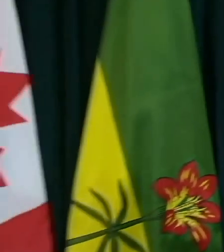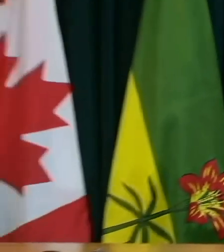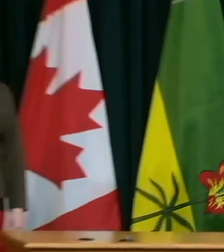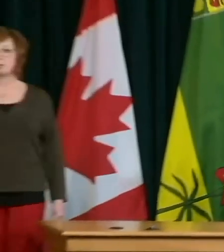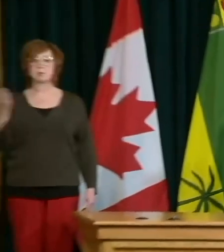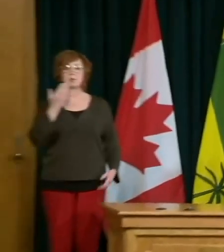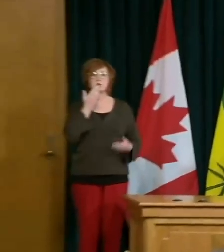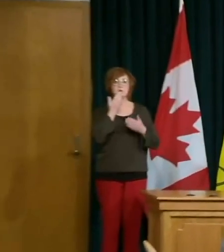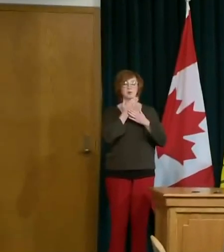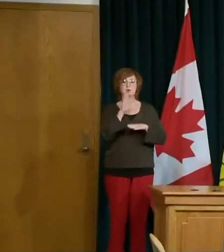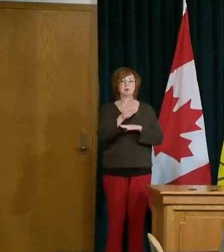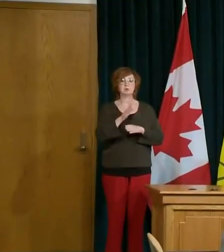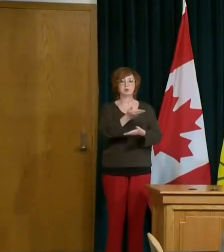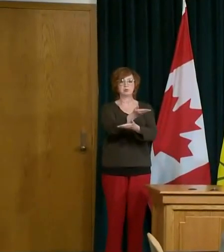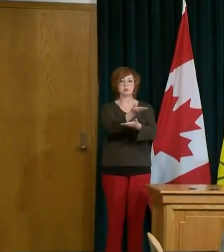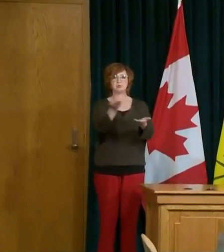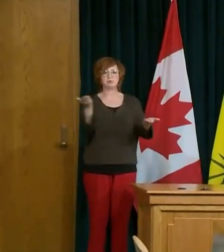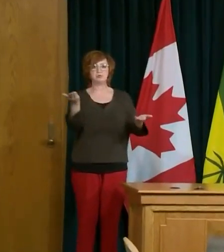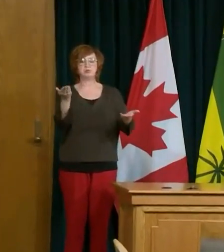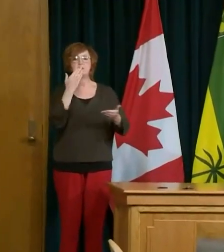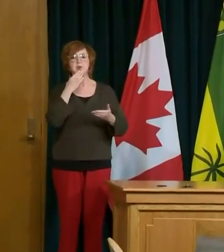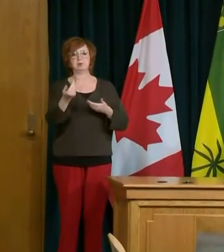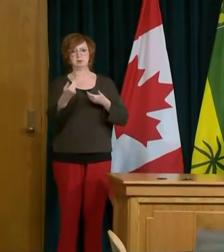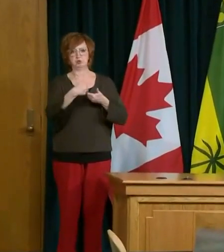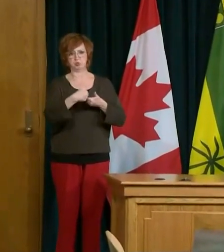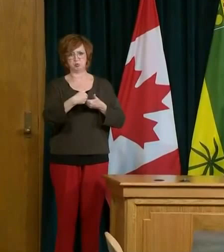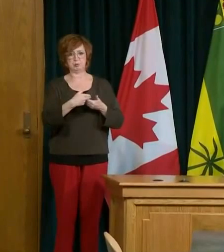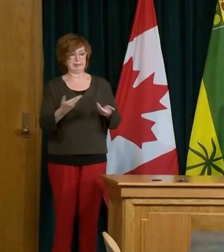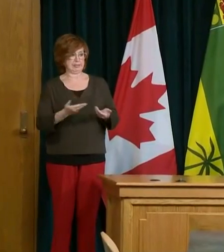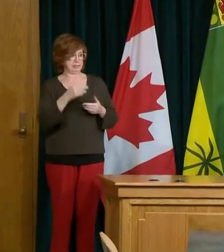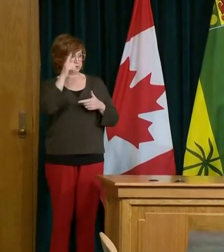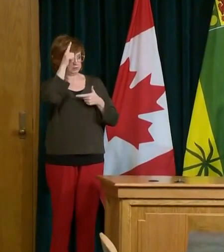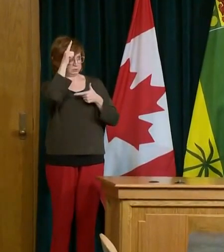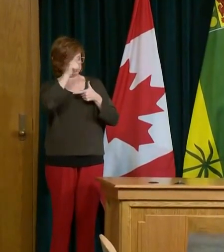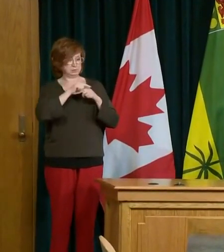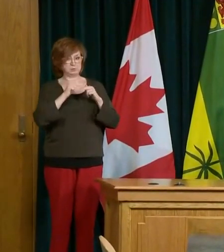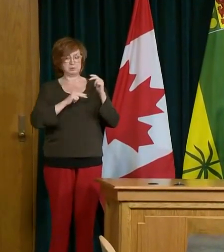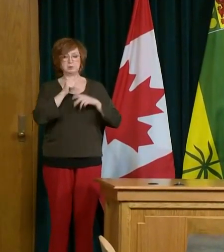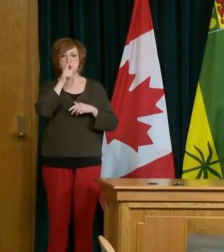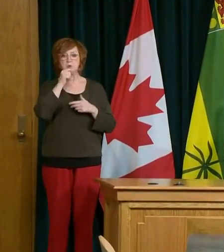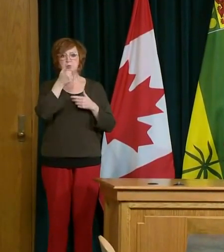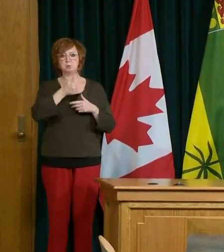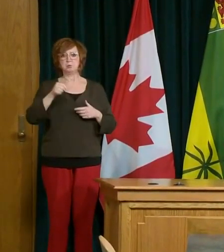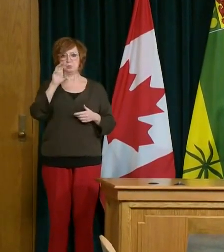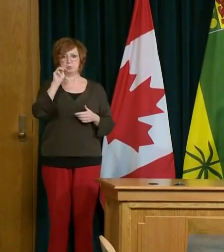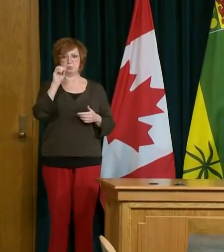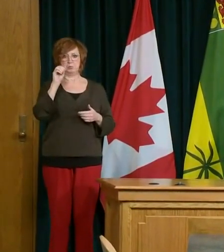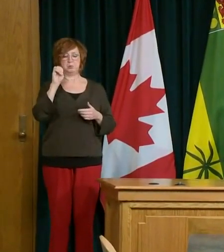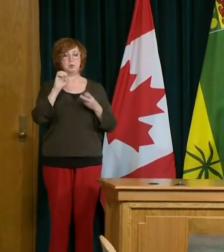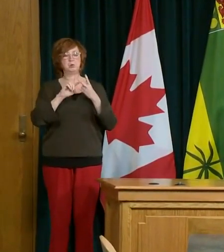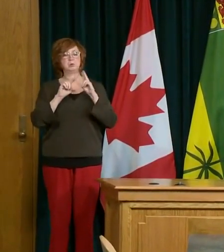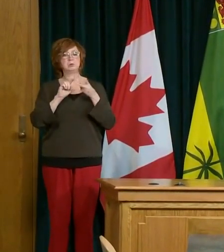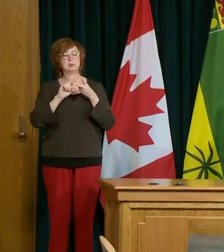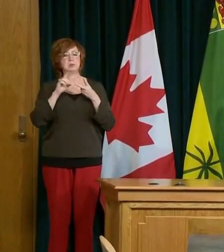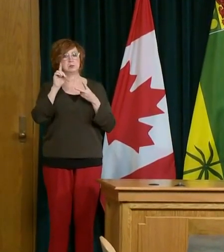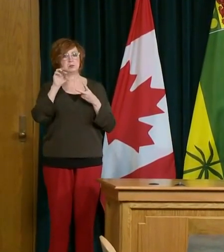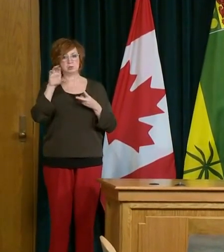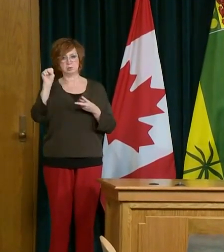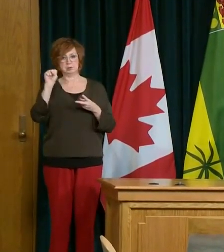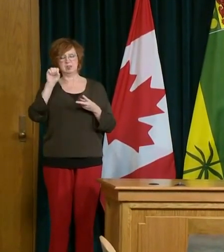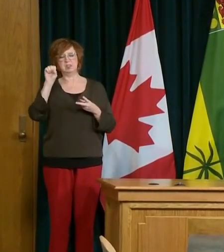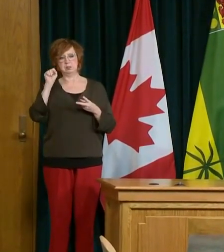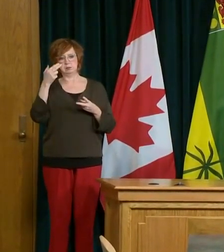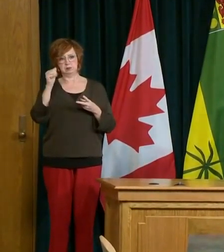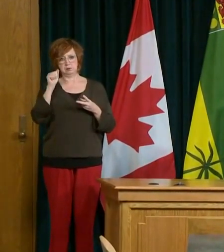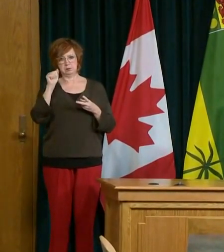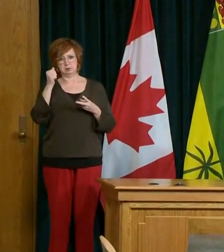Good afternoon, everyone, and thanks for joining us today. Again, in the Legislative Building in Regina, we have Premier Scott Moe and Dr. Saqib Shahab. Joining us